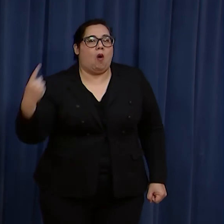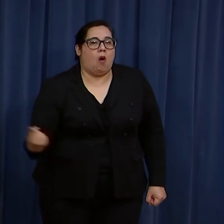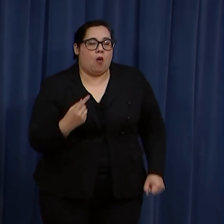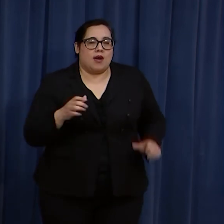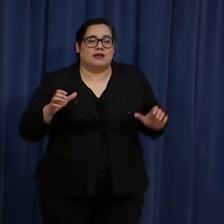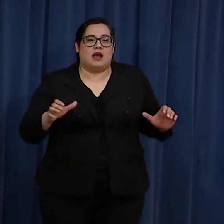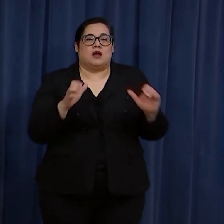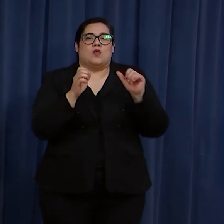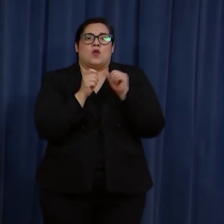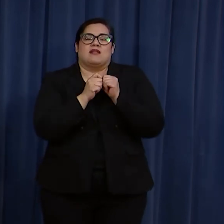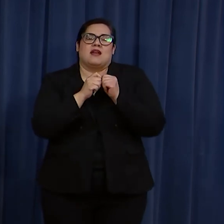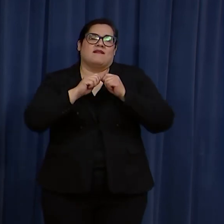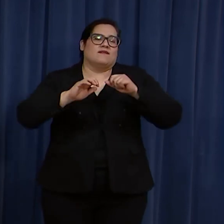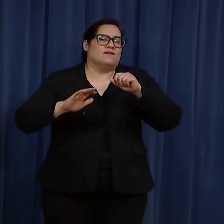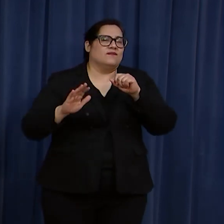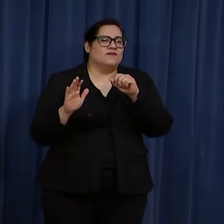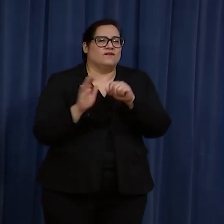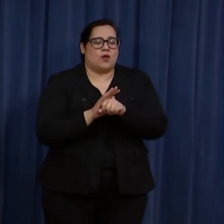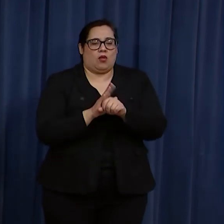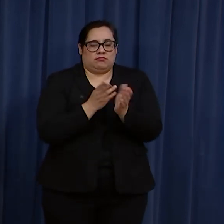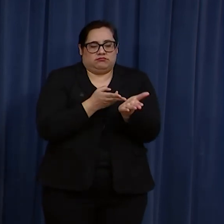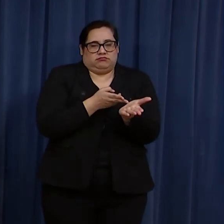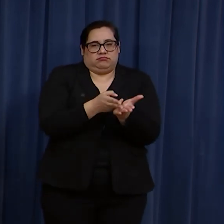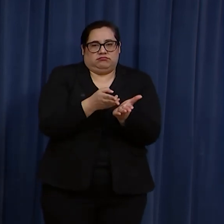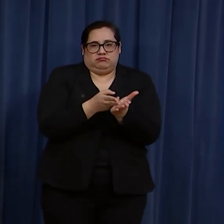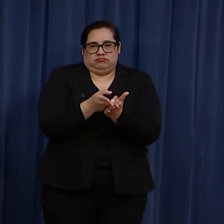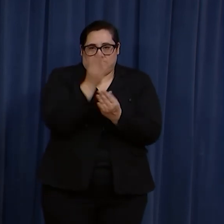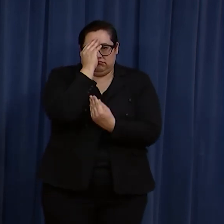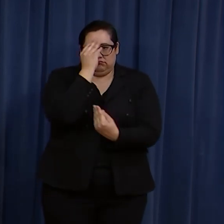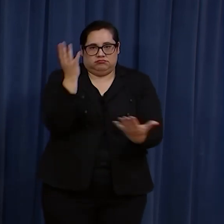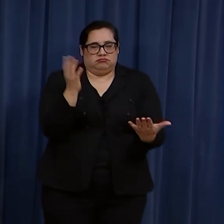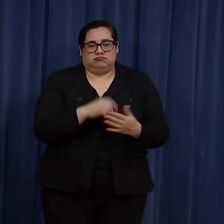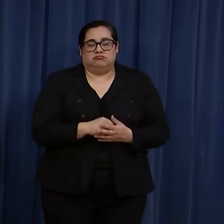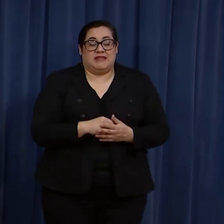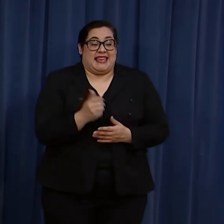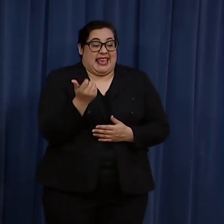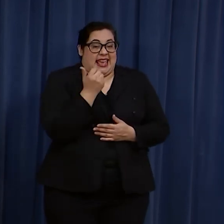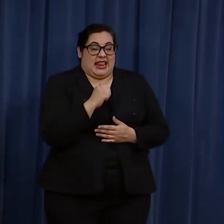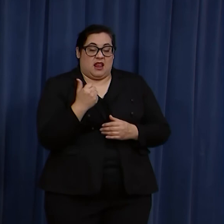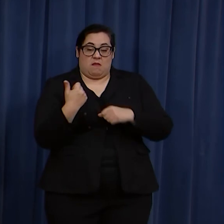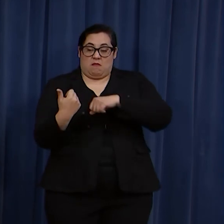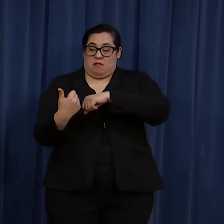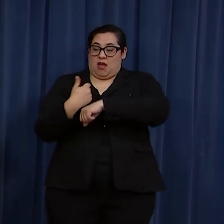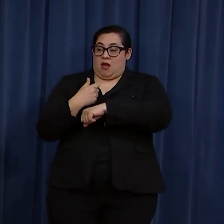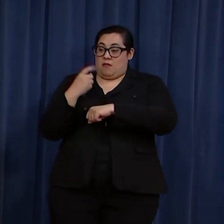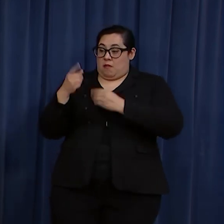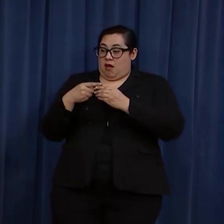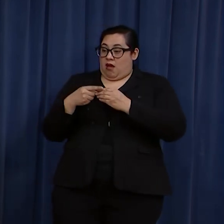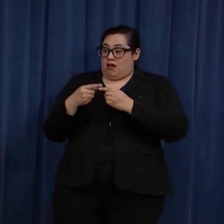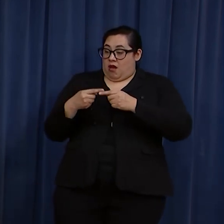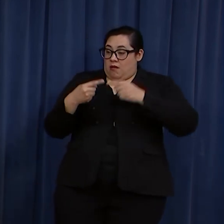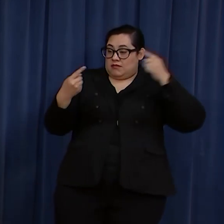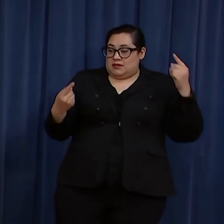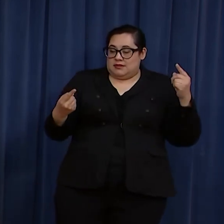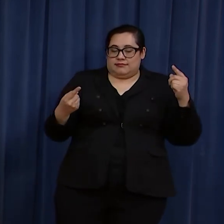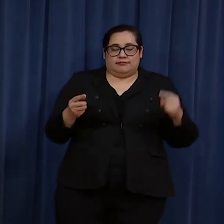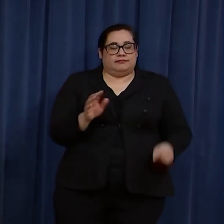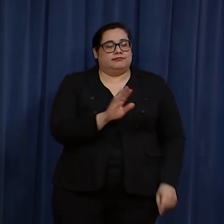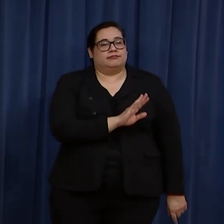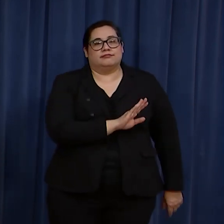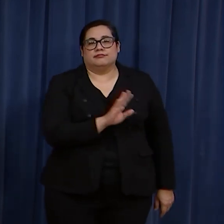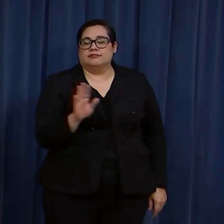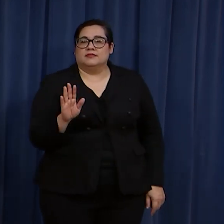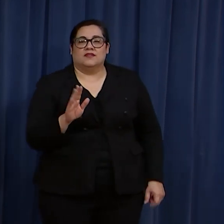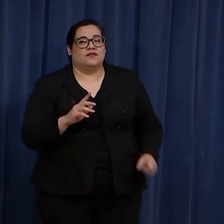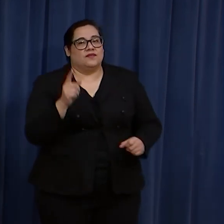acted with complete integrity, and any allegation to the contrary is